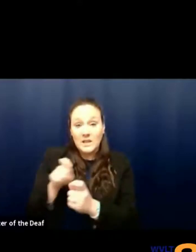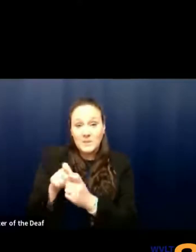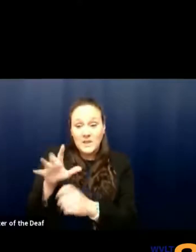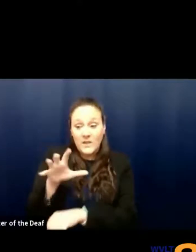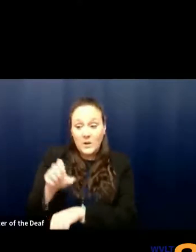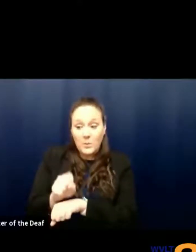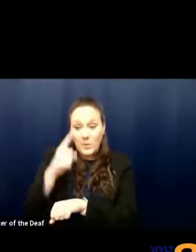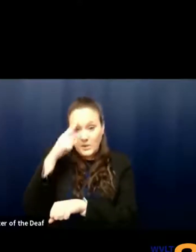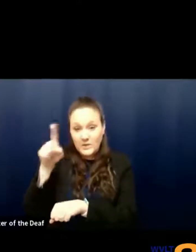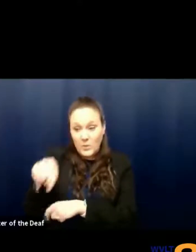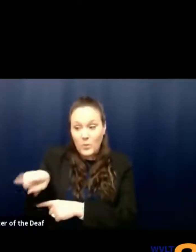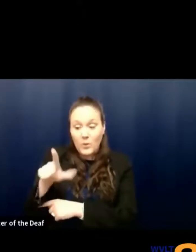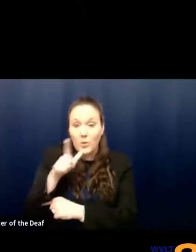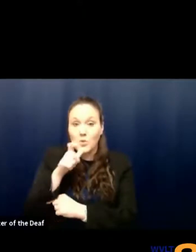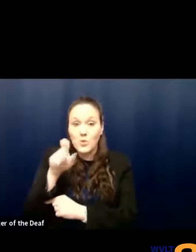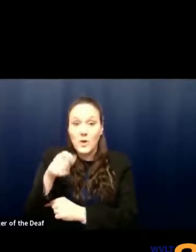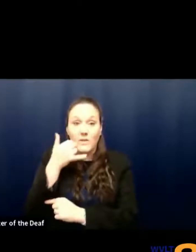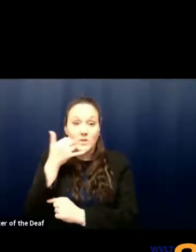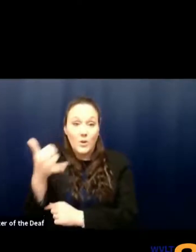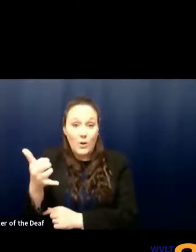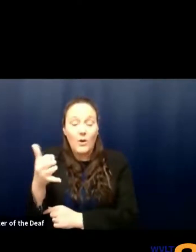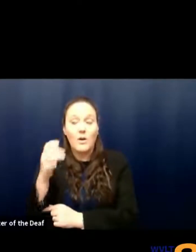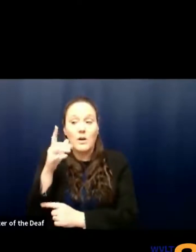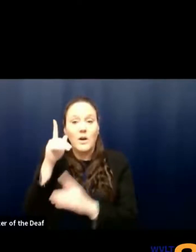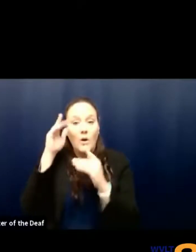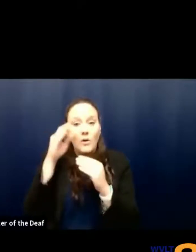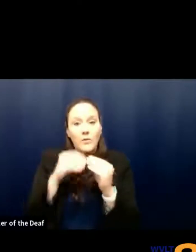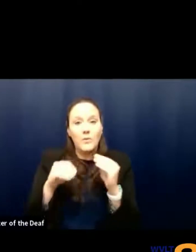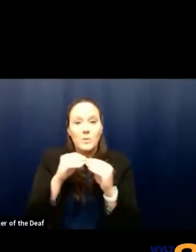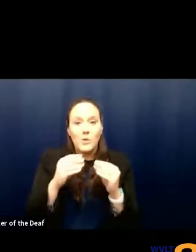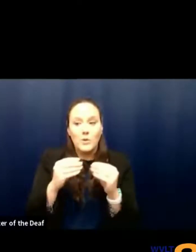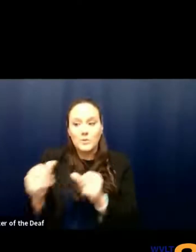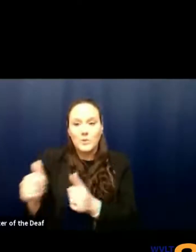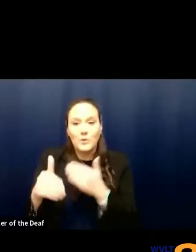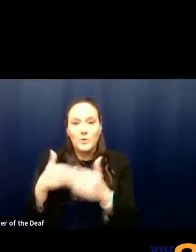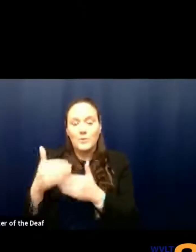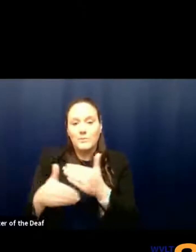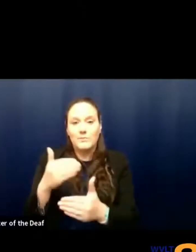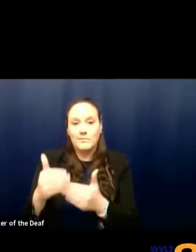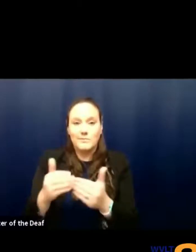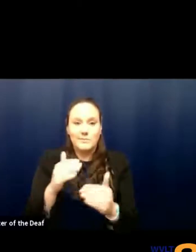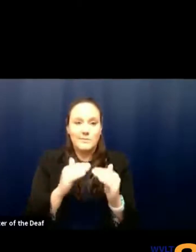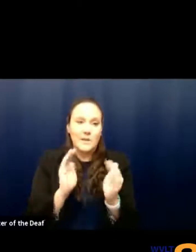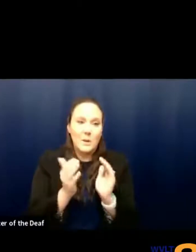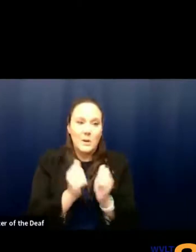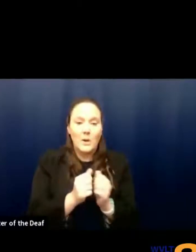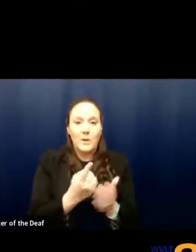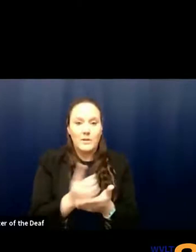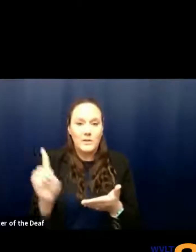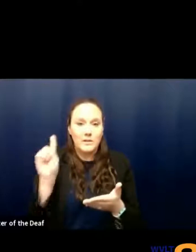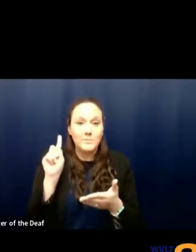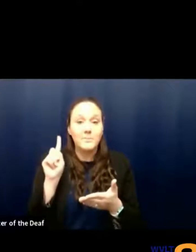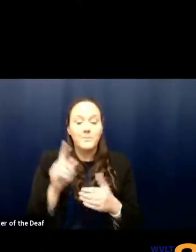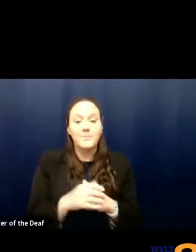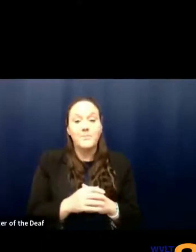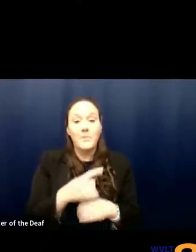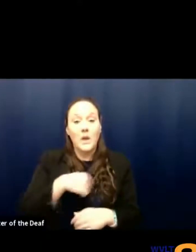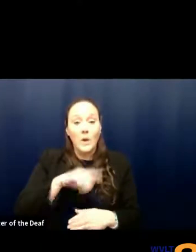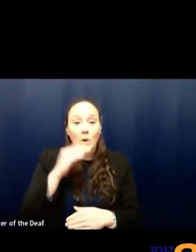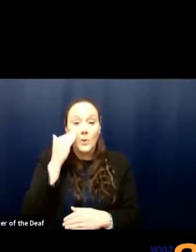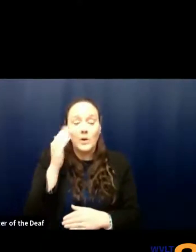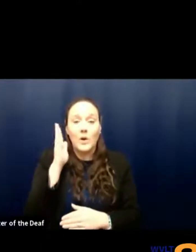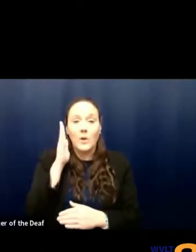call in. So hopefully it'll be a little bit smoother process than what we saw last week. Even so, we know there will be an